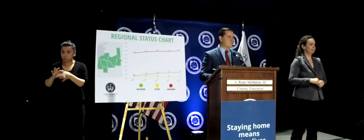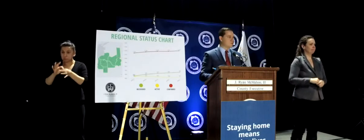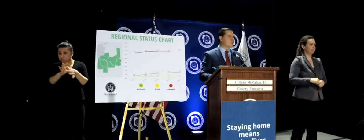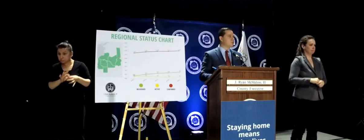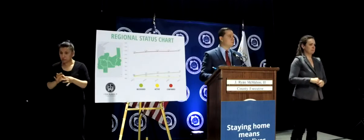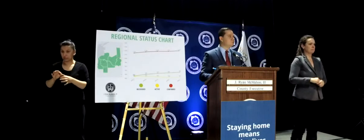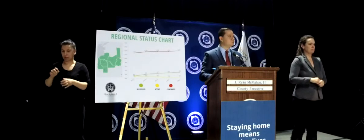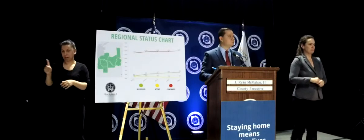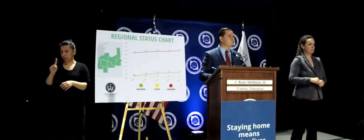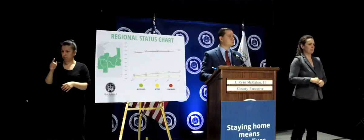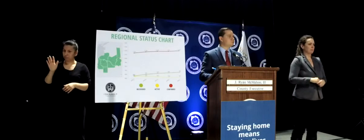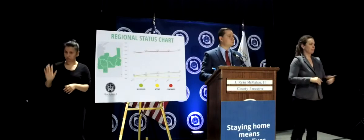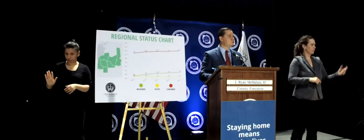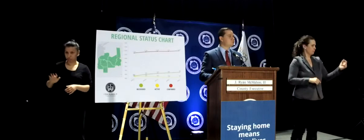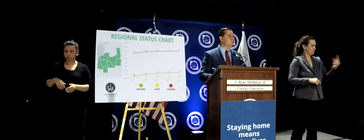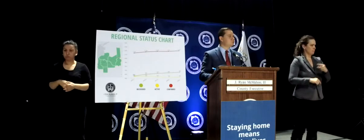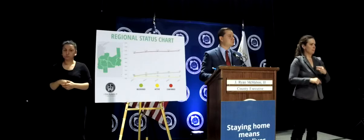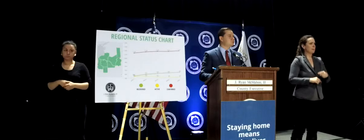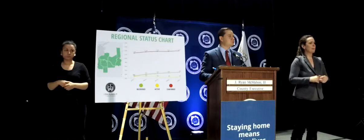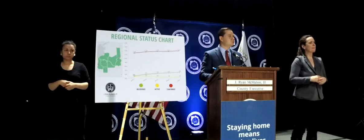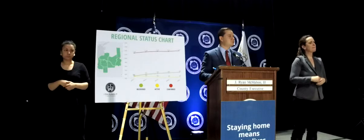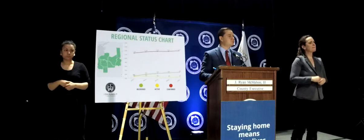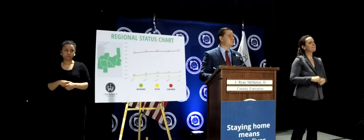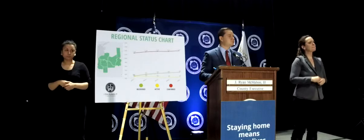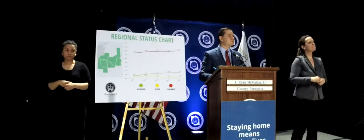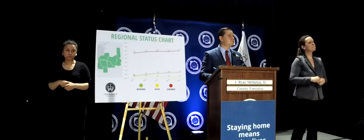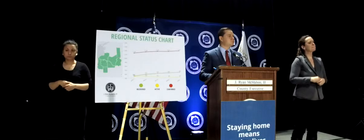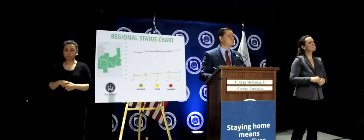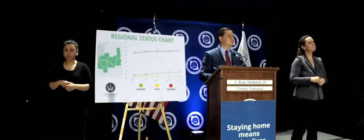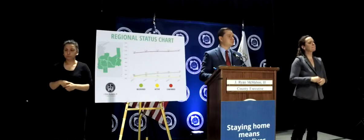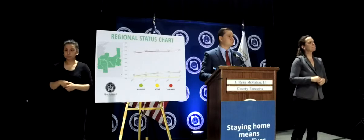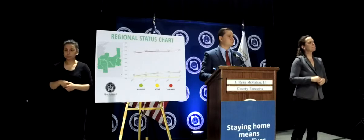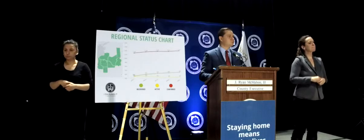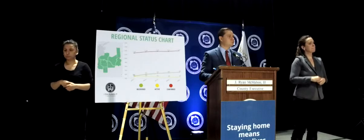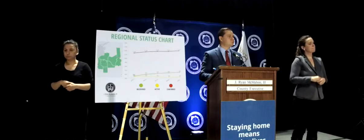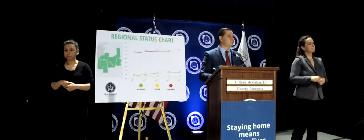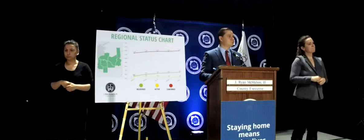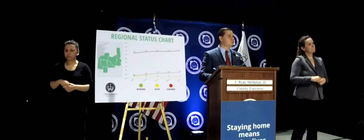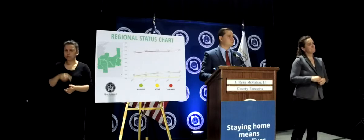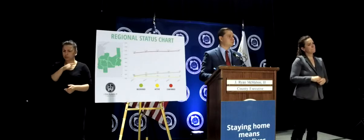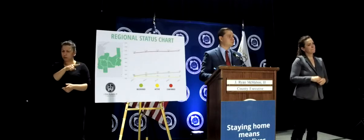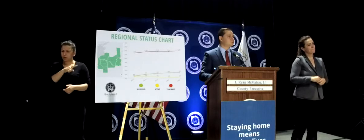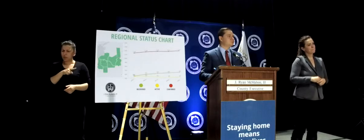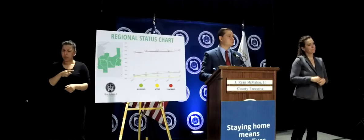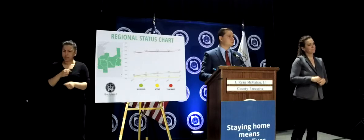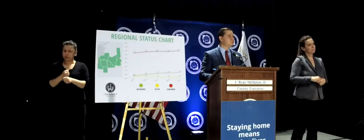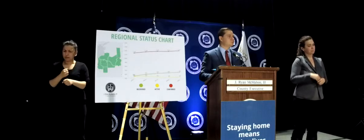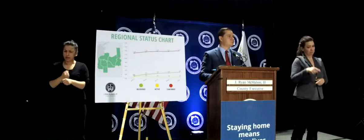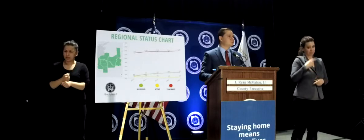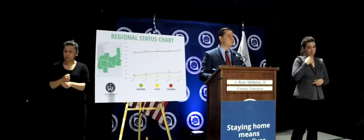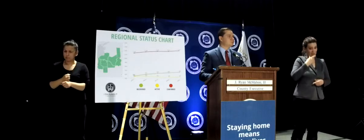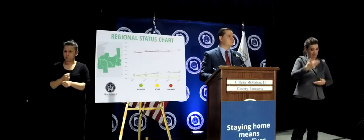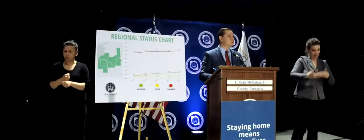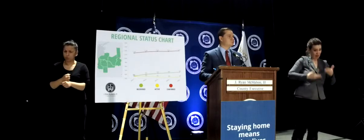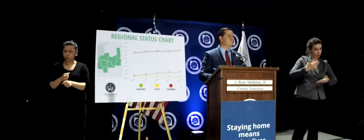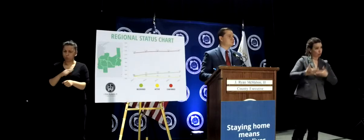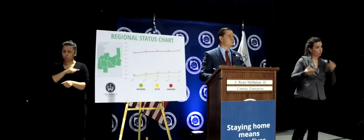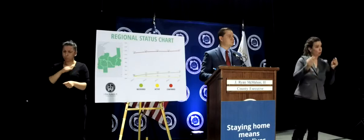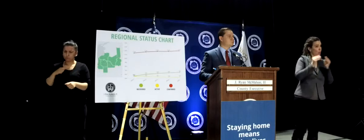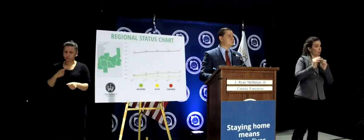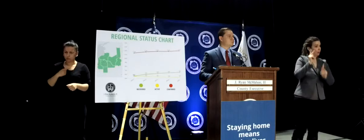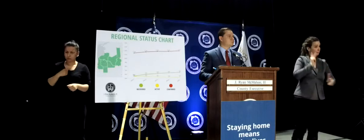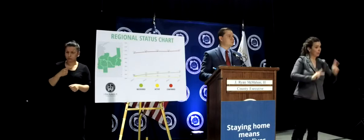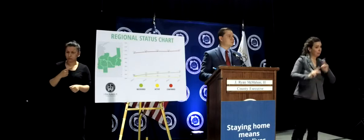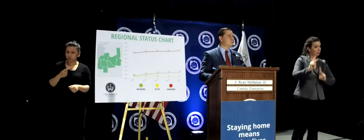ancillary question to that. You've talked about the need to hire more people and to build a small army of tracers. Do you have